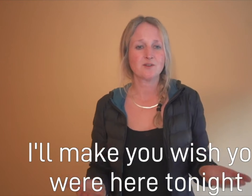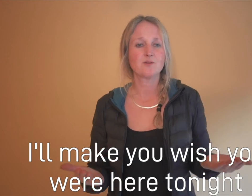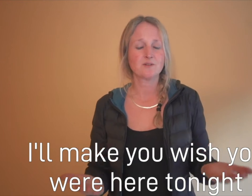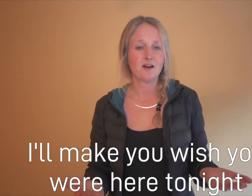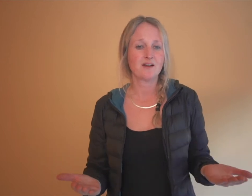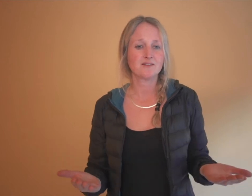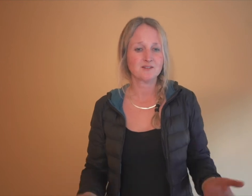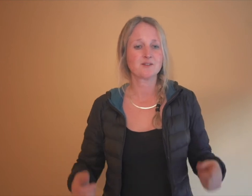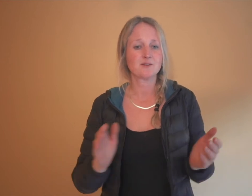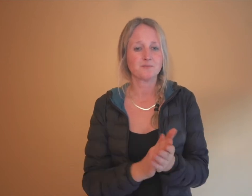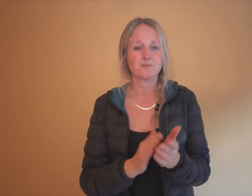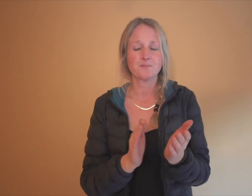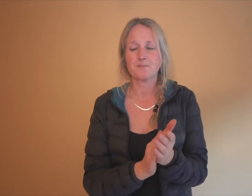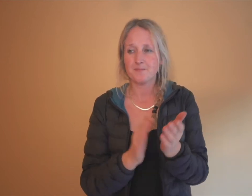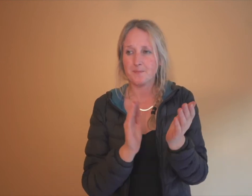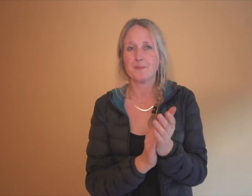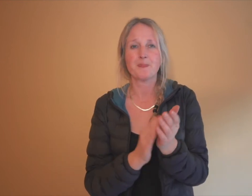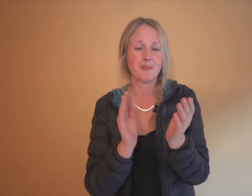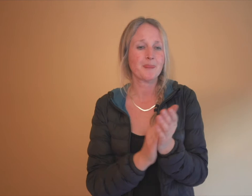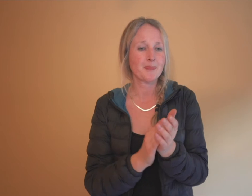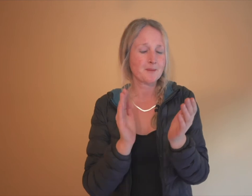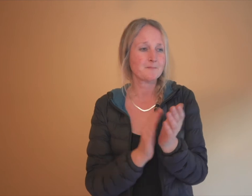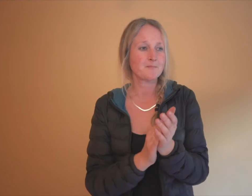here tonight.